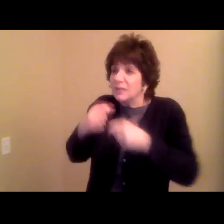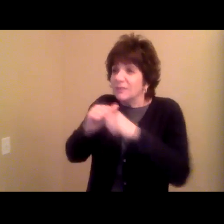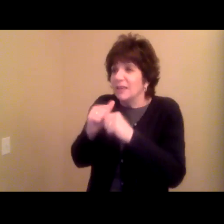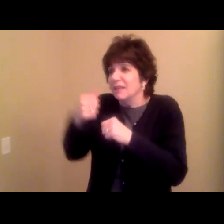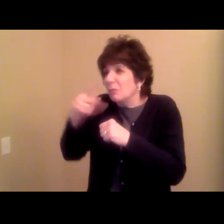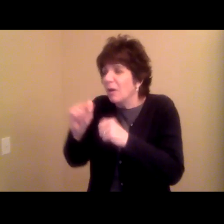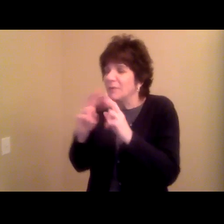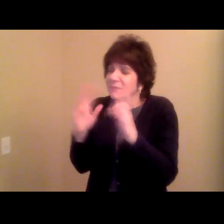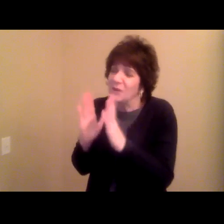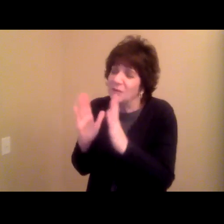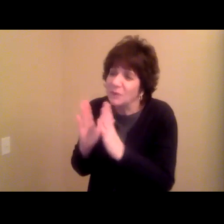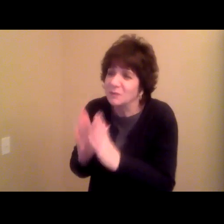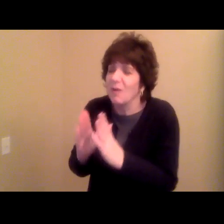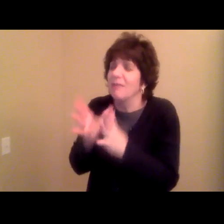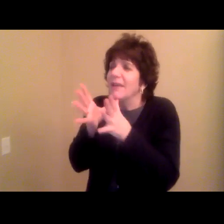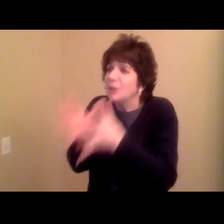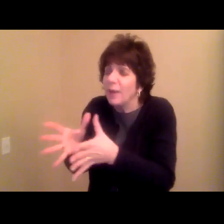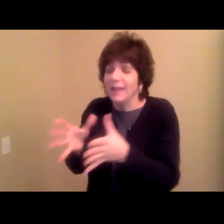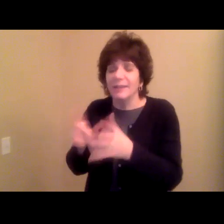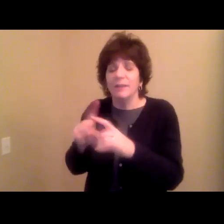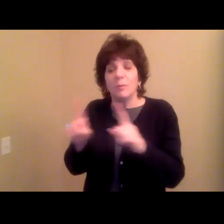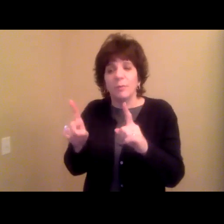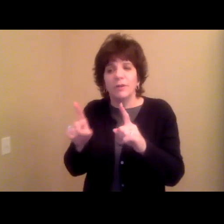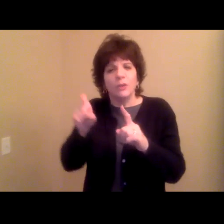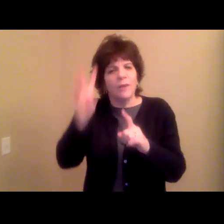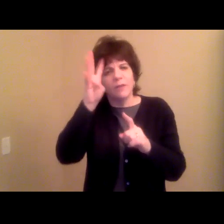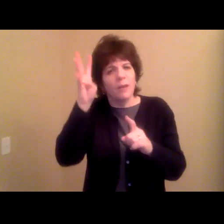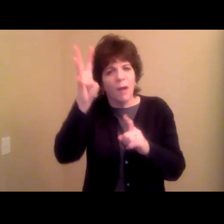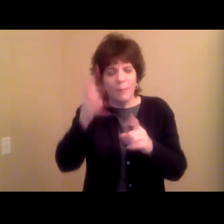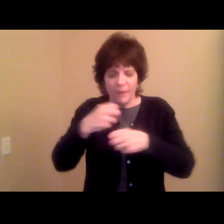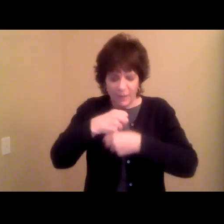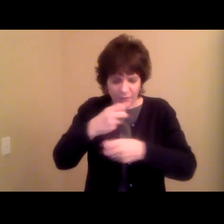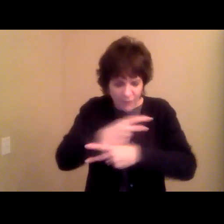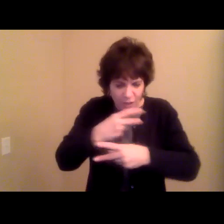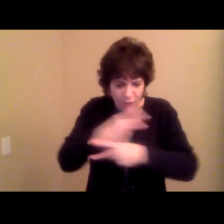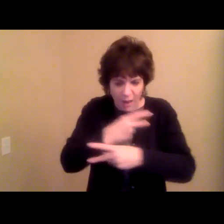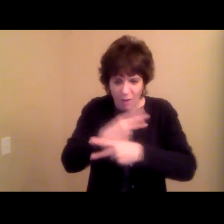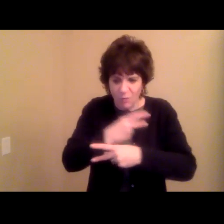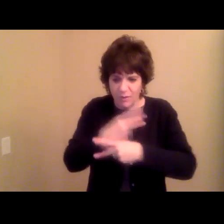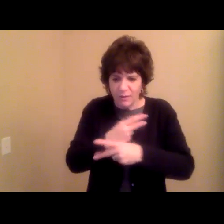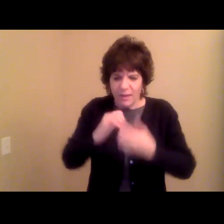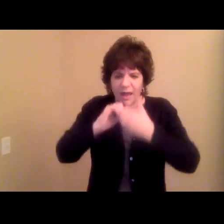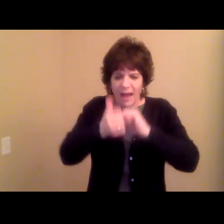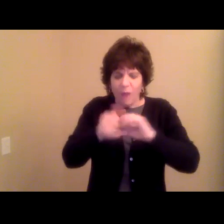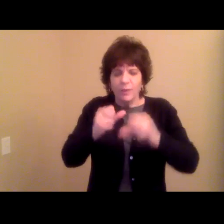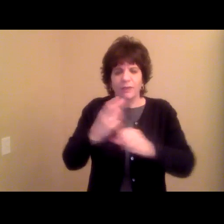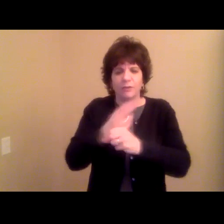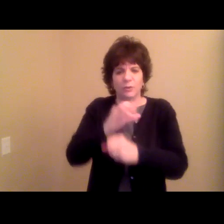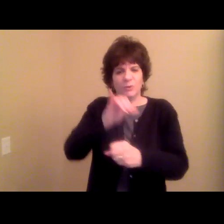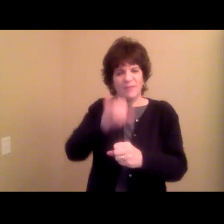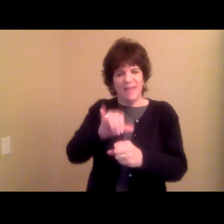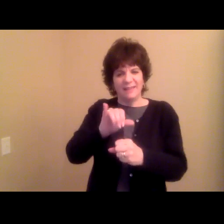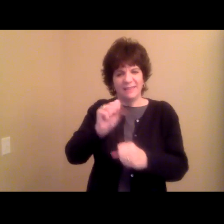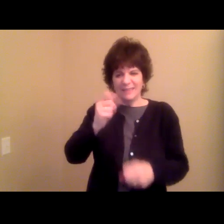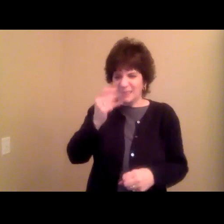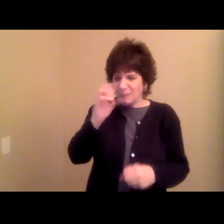is. But then we have to sort of creatively figure out, how do we use that to our advantage?